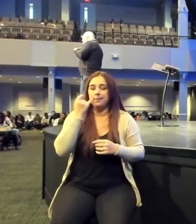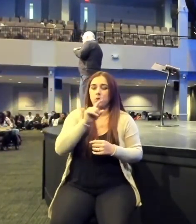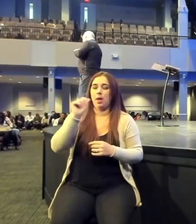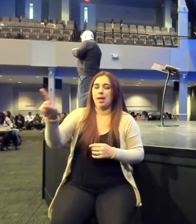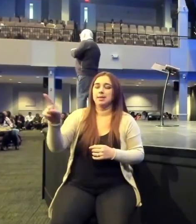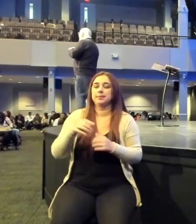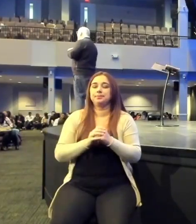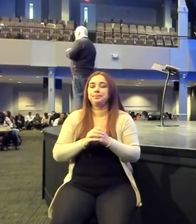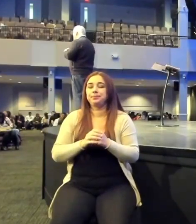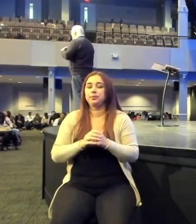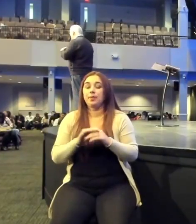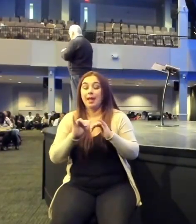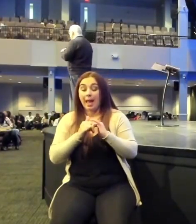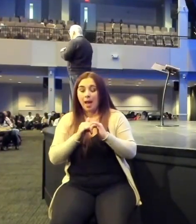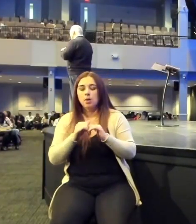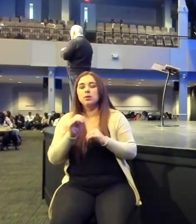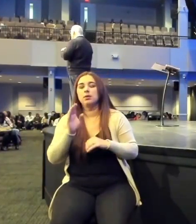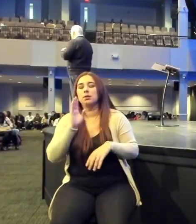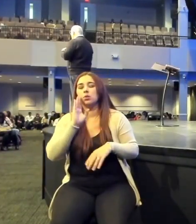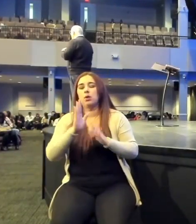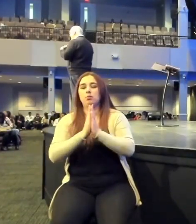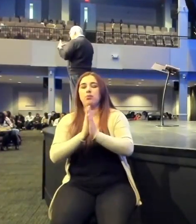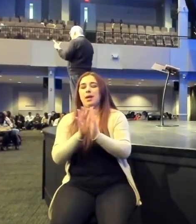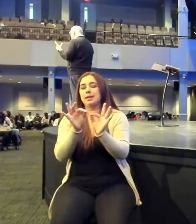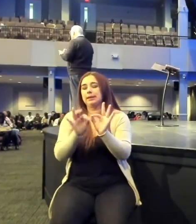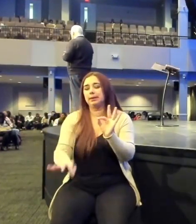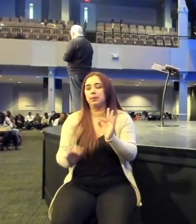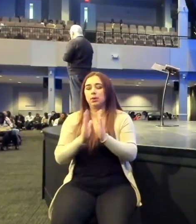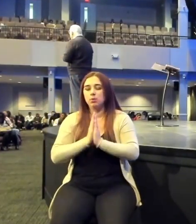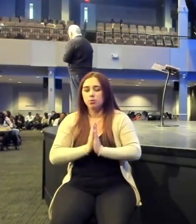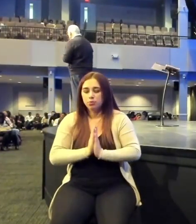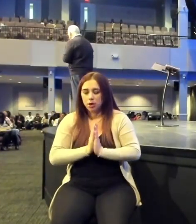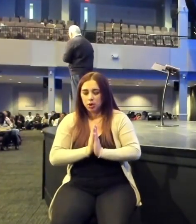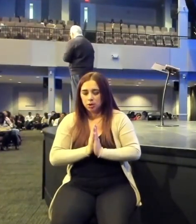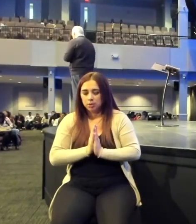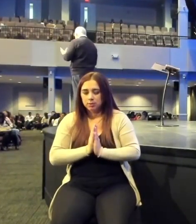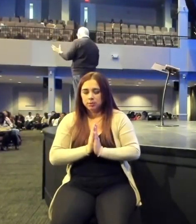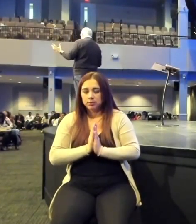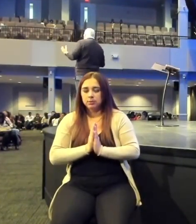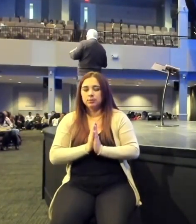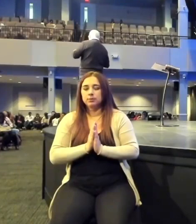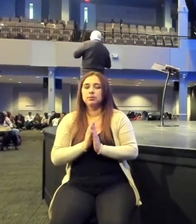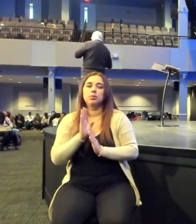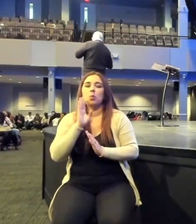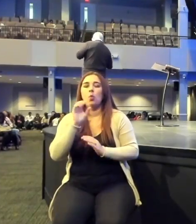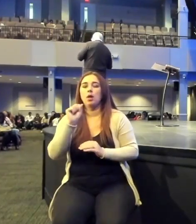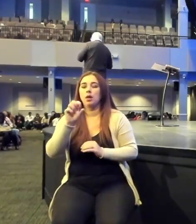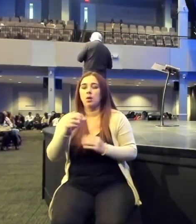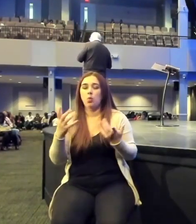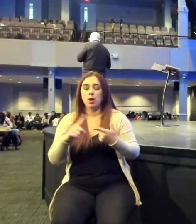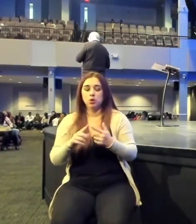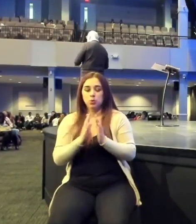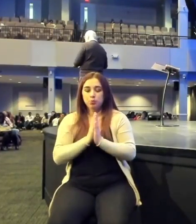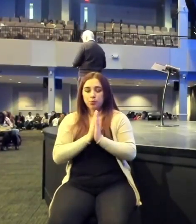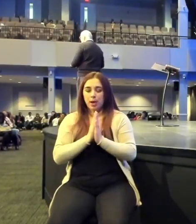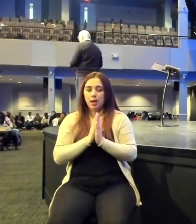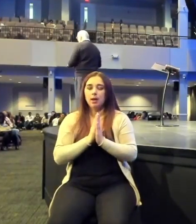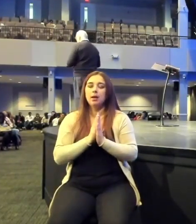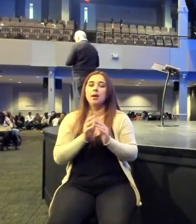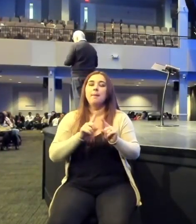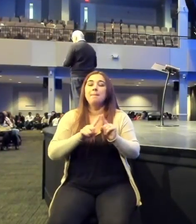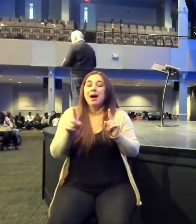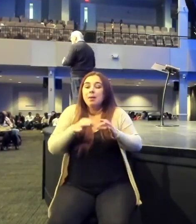And you can do that right now by praying a very simple prayer right where you're seated. Just whisper these words with me. The key is you need to mean